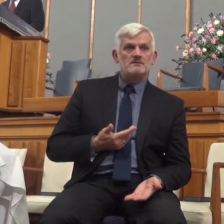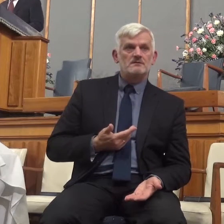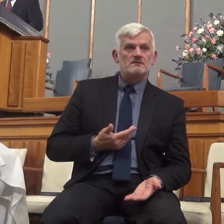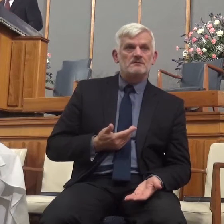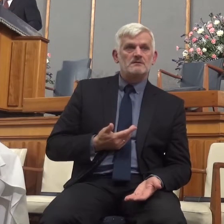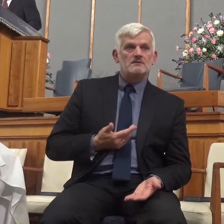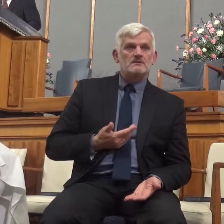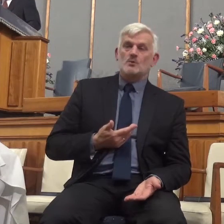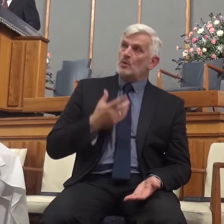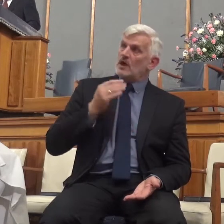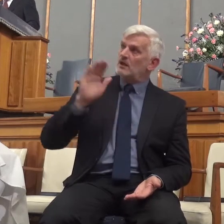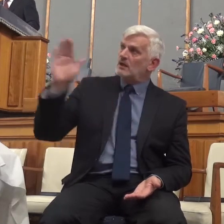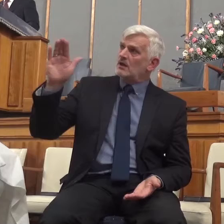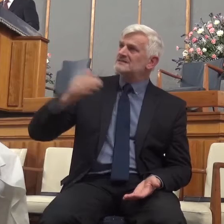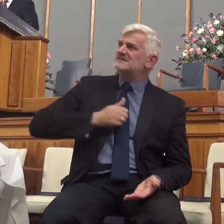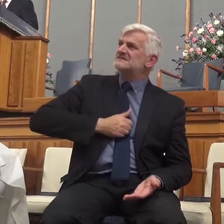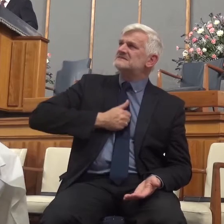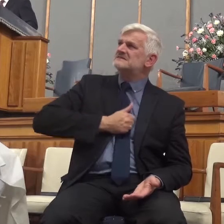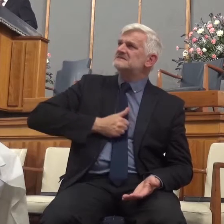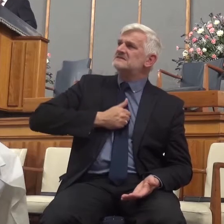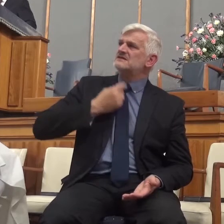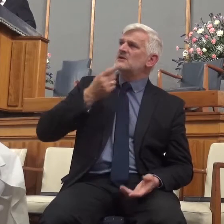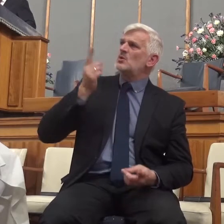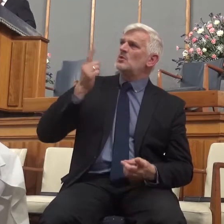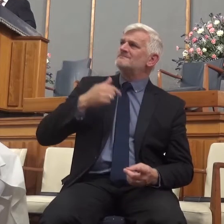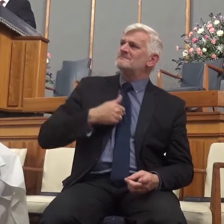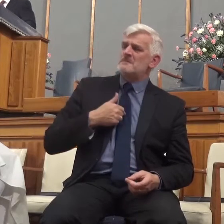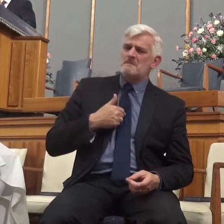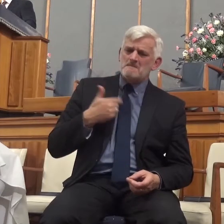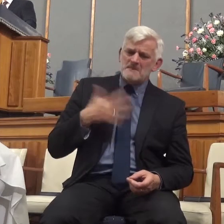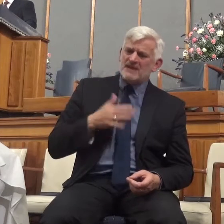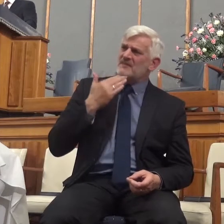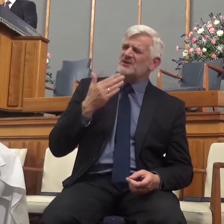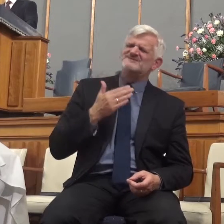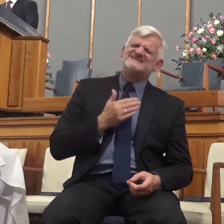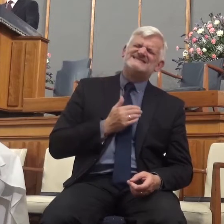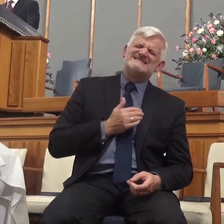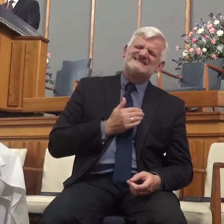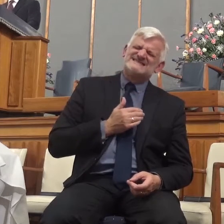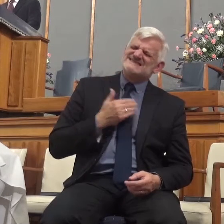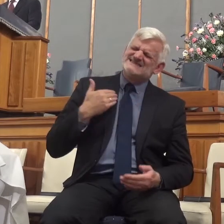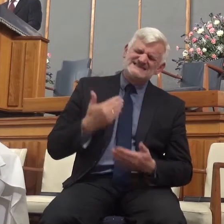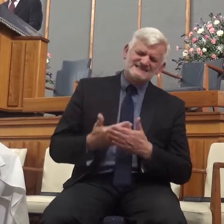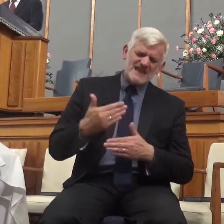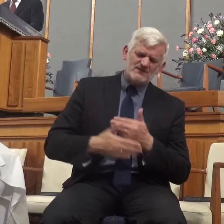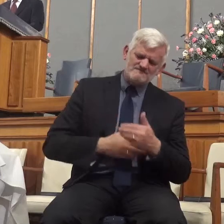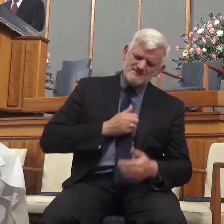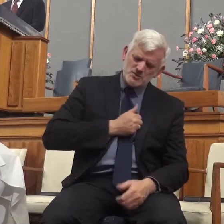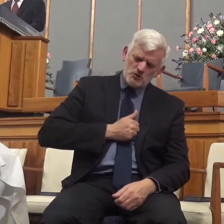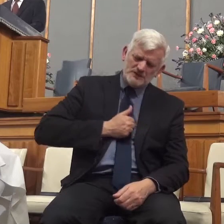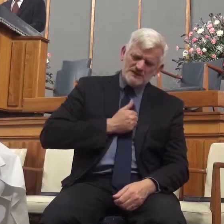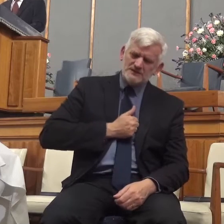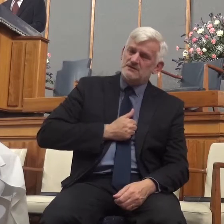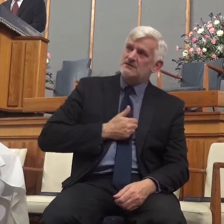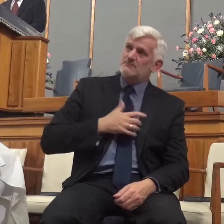We can cast ourselves before him and say, Lord, I haven't thanked thee. I haven't credited thee. I haven't thought